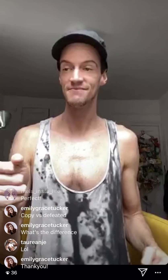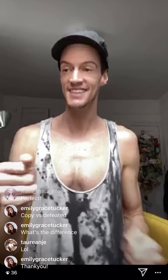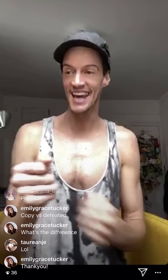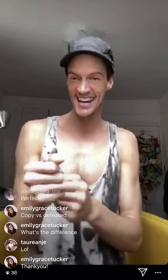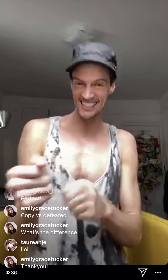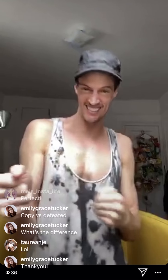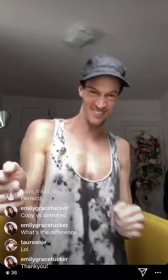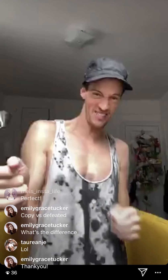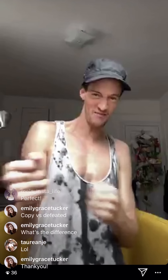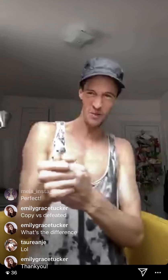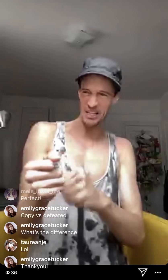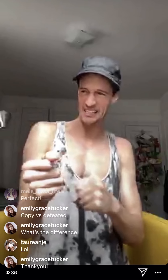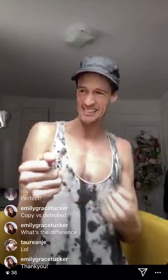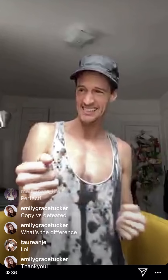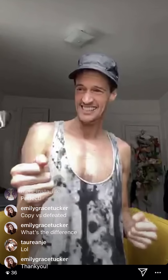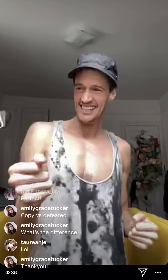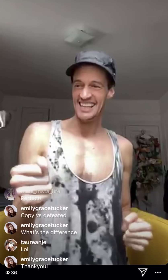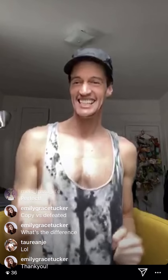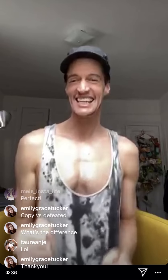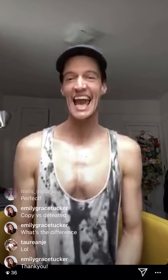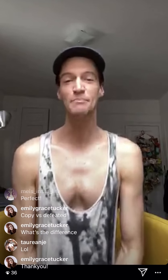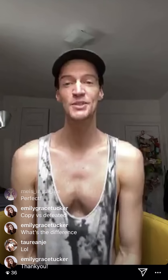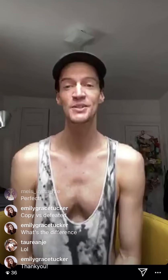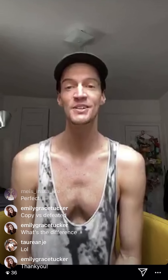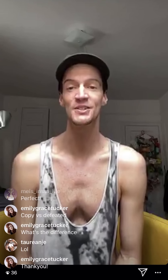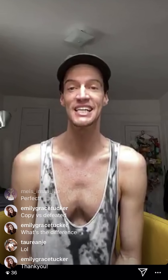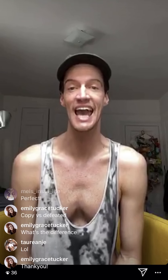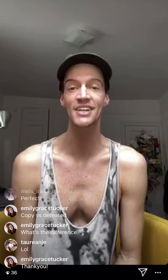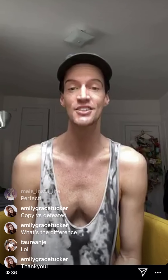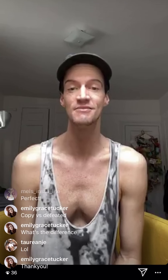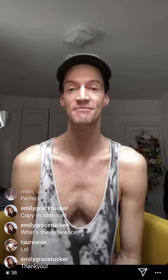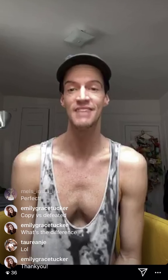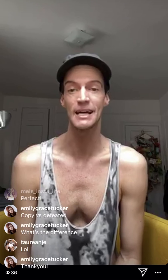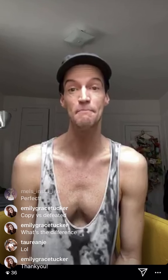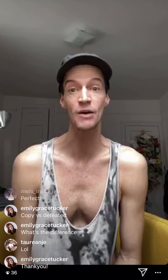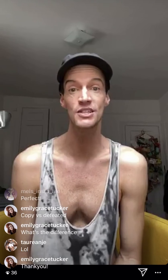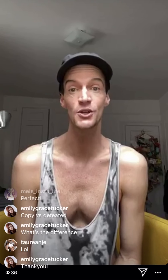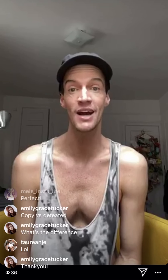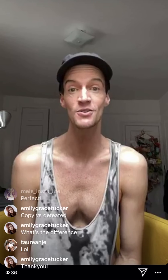Yeah, oh, I want to avoid. To capture or to catch, like a mouse in your house.